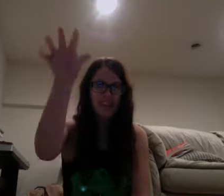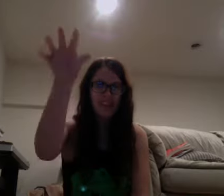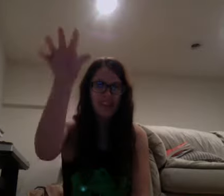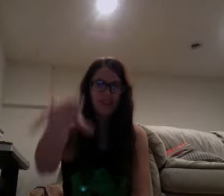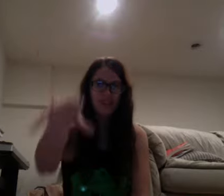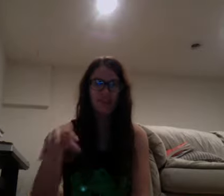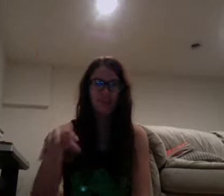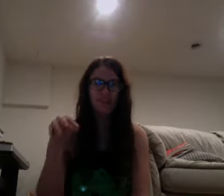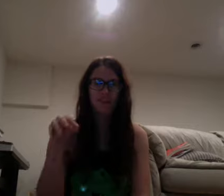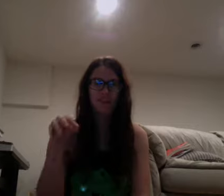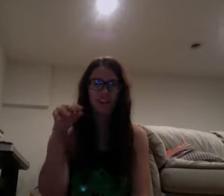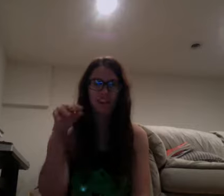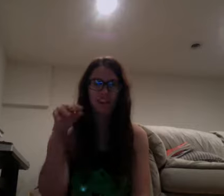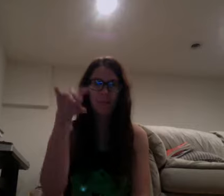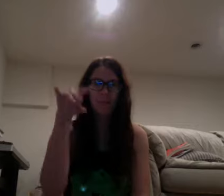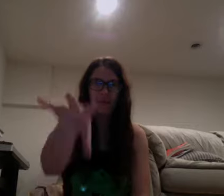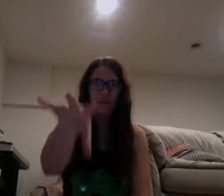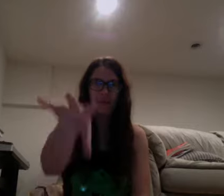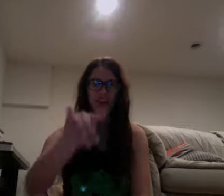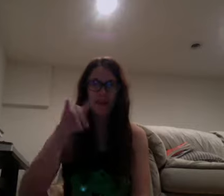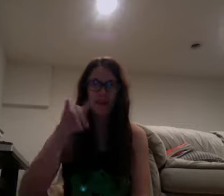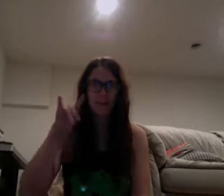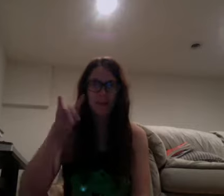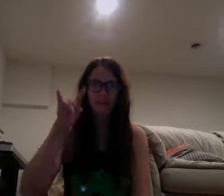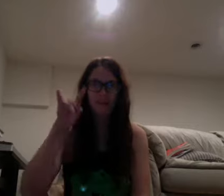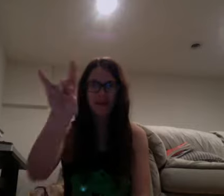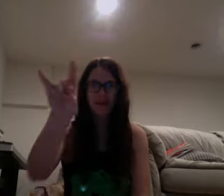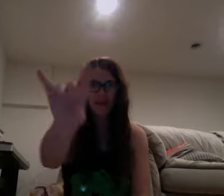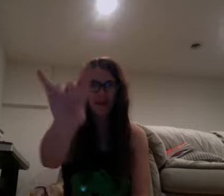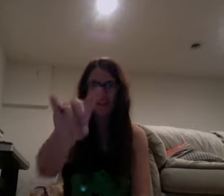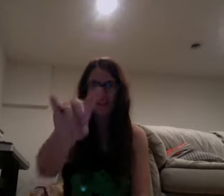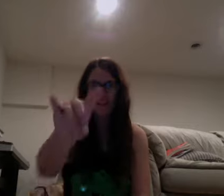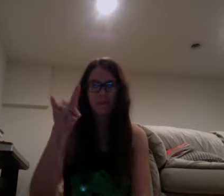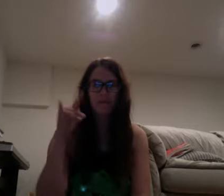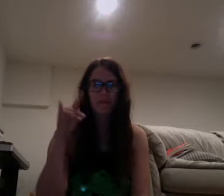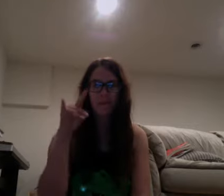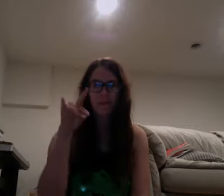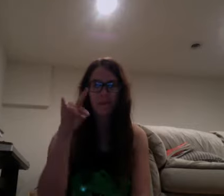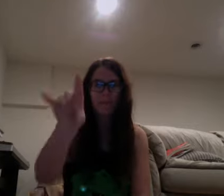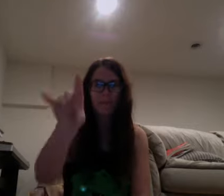Make sure this is not lagging. Are we lagging? This is a lag-proof area.